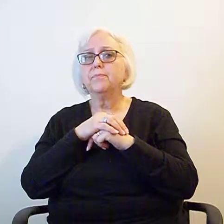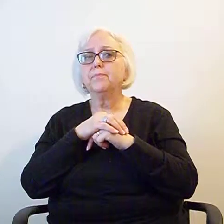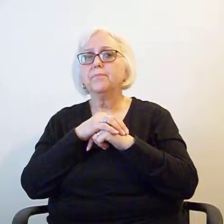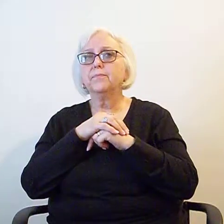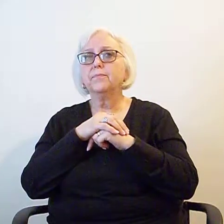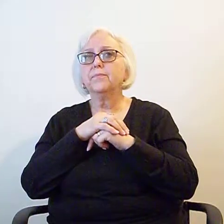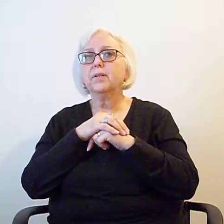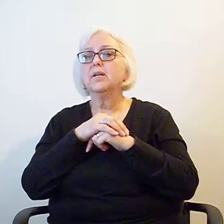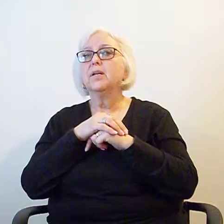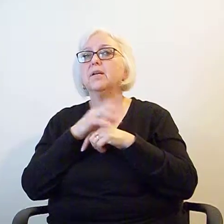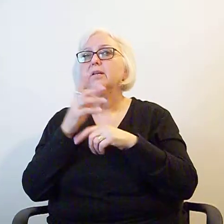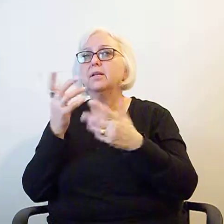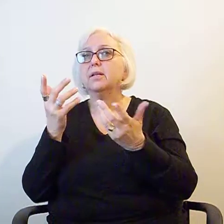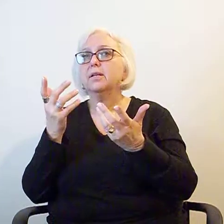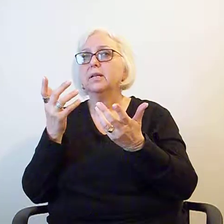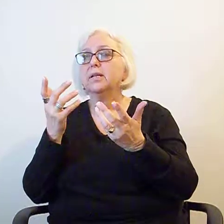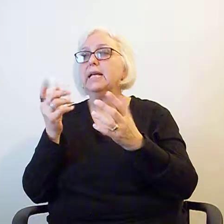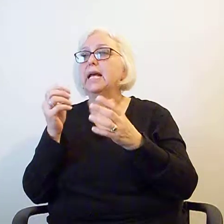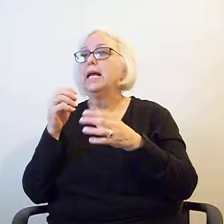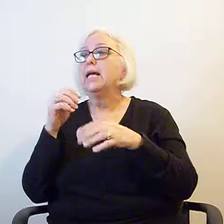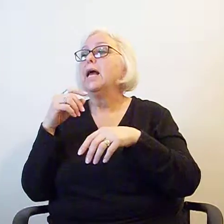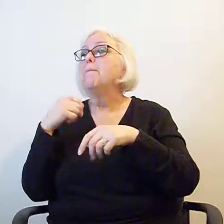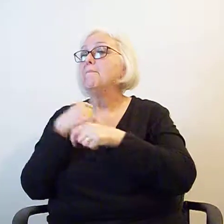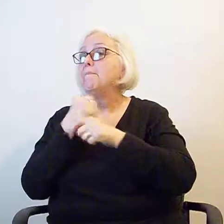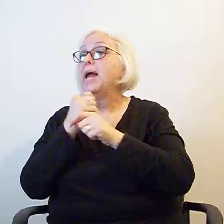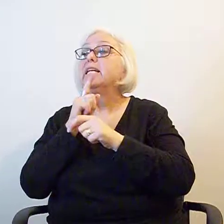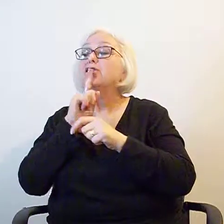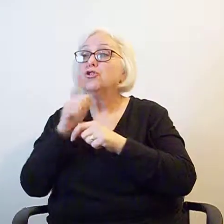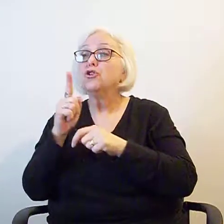in keeping your records secure.